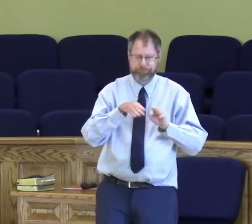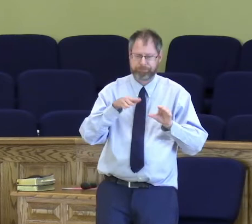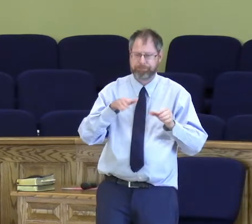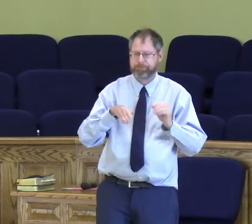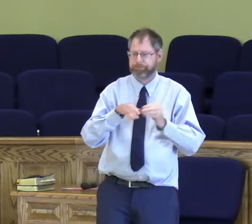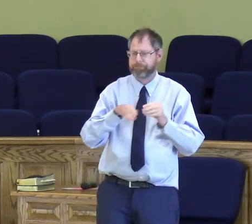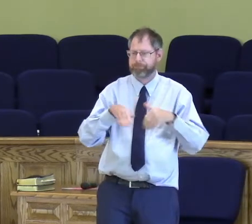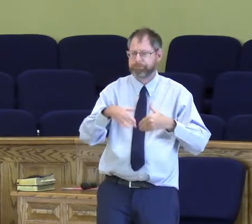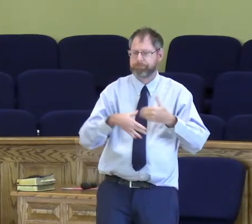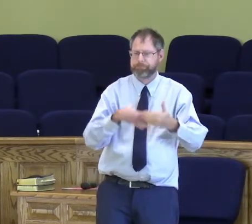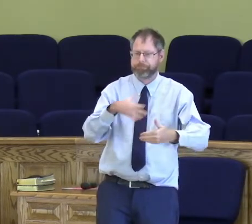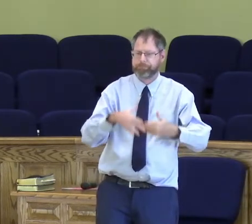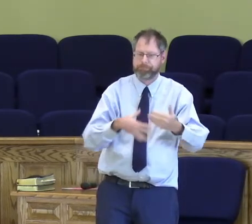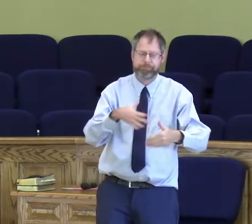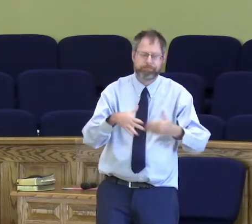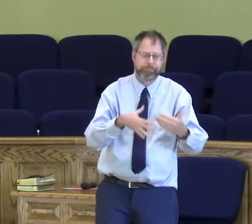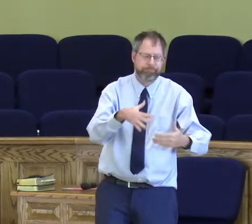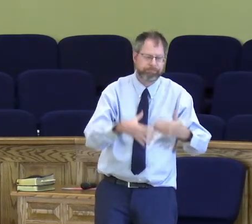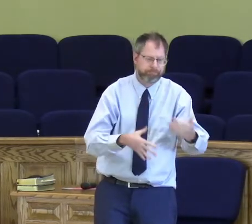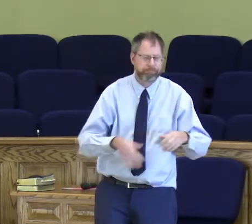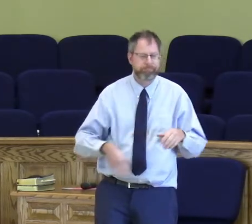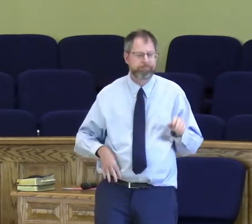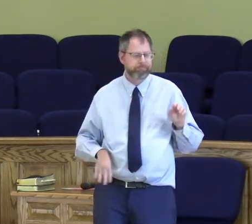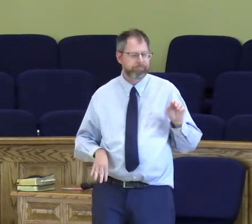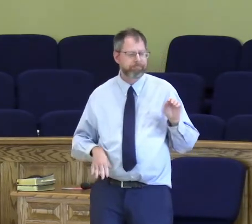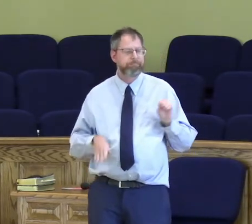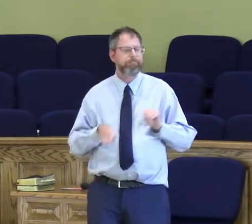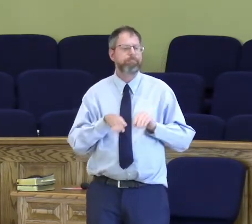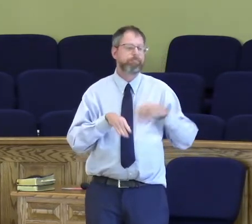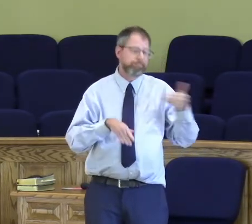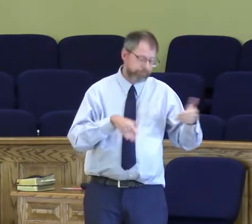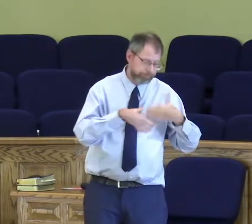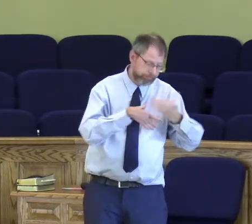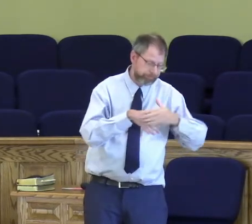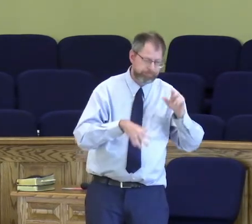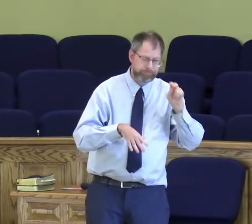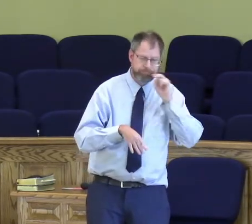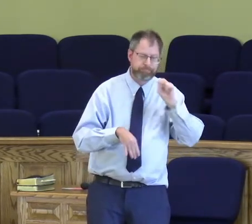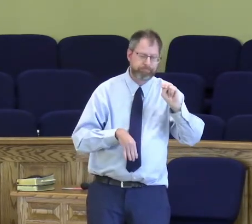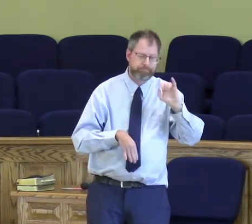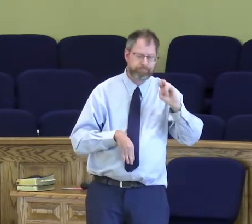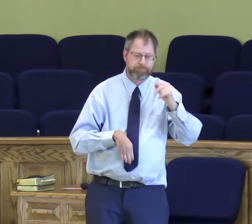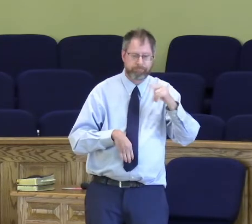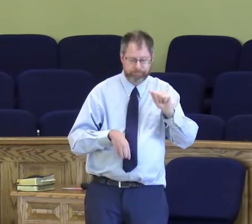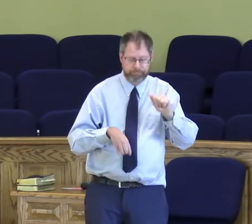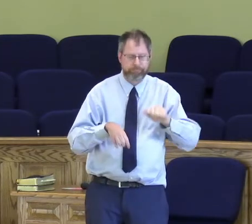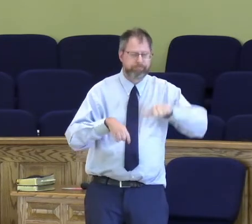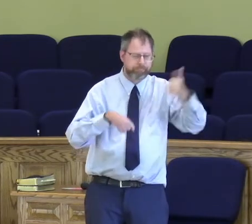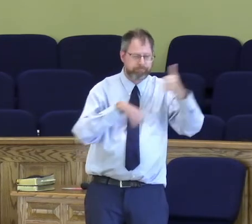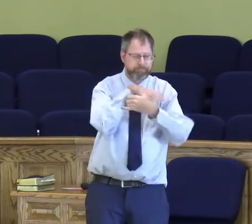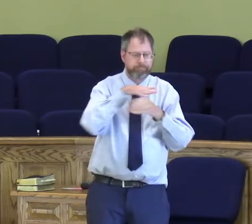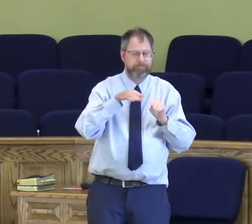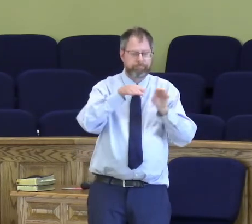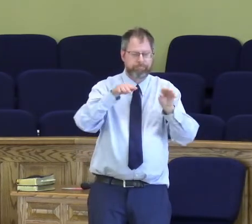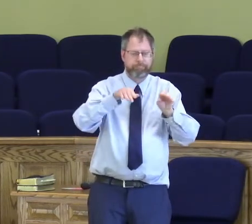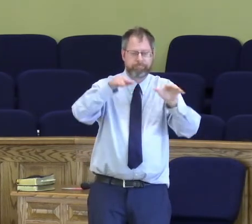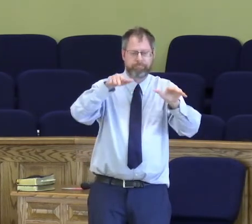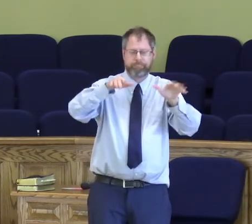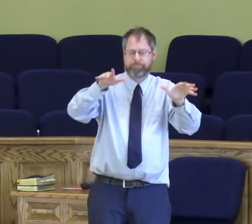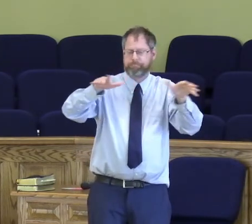school, and that was his plan. And little did he know it would get bigger than what he had planned. And then he went on to Nigeria, and he